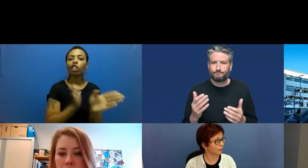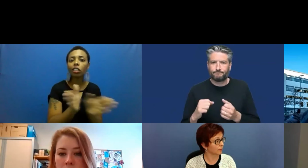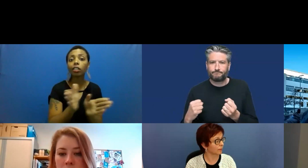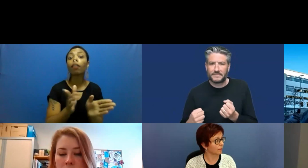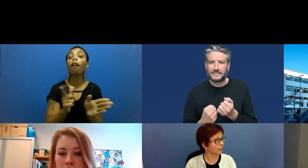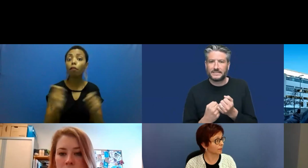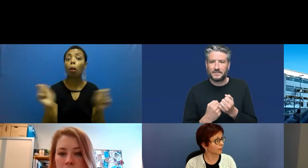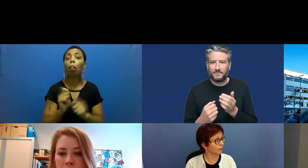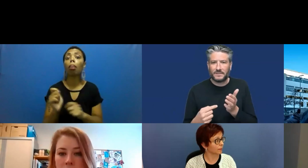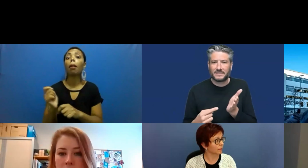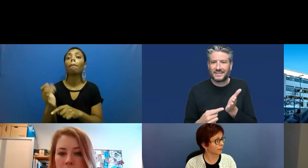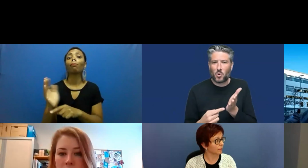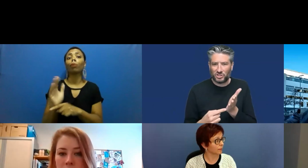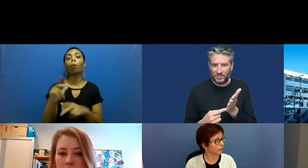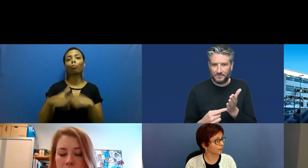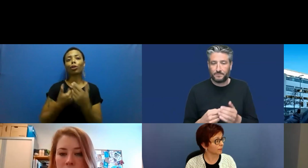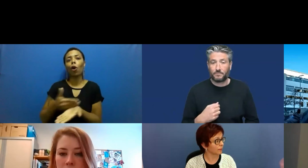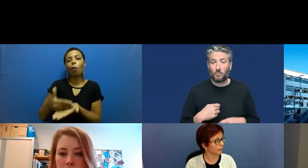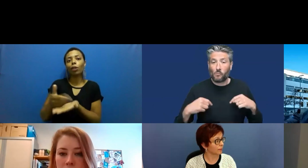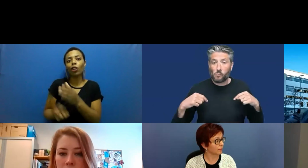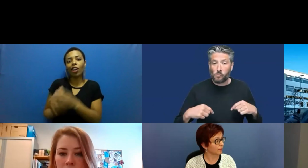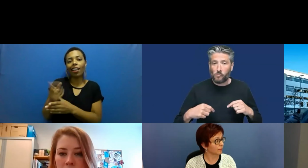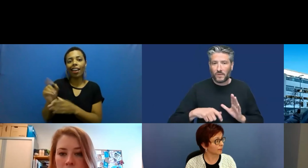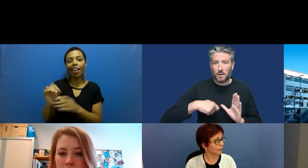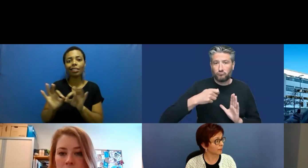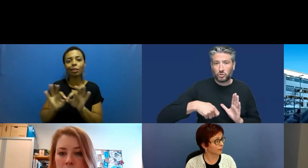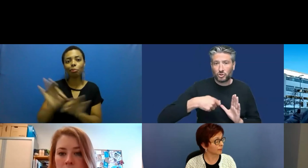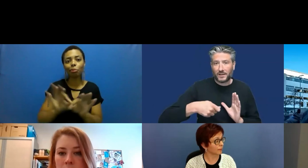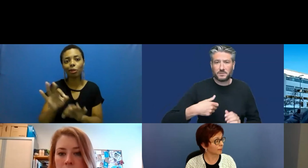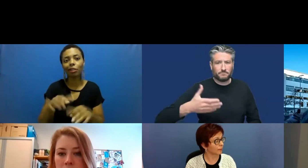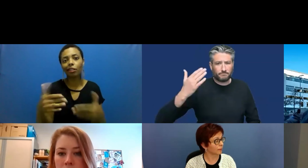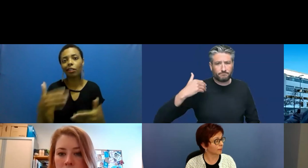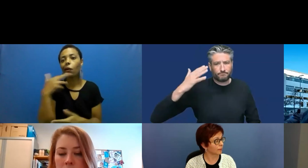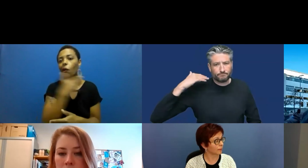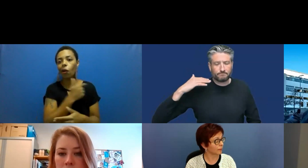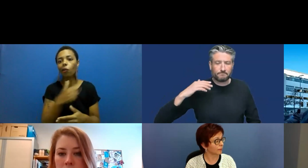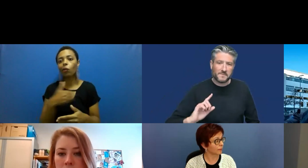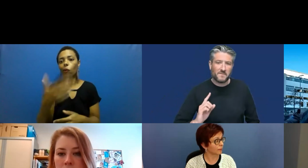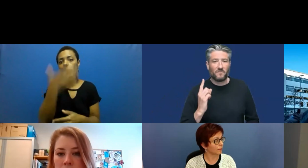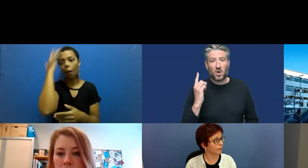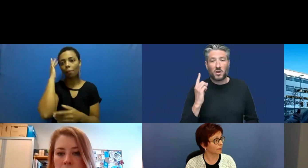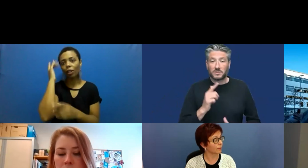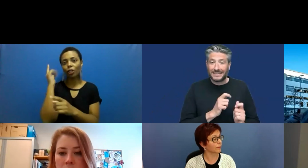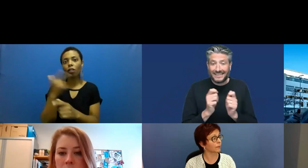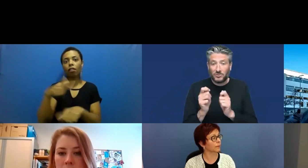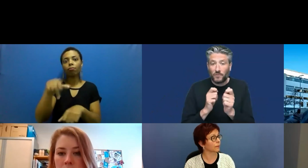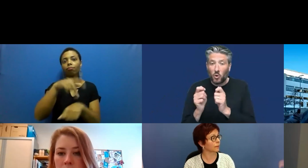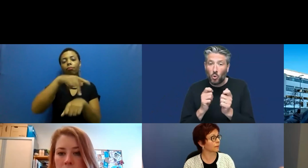doing a quite large interview study, and to interview people in 5 different countries.